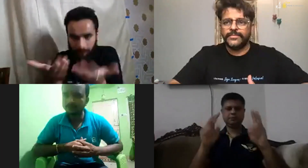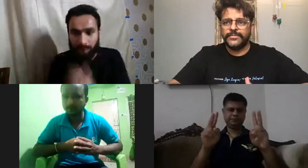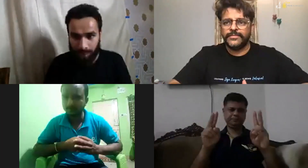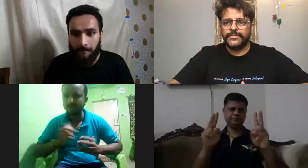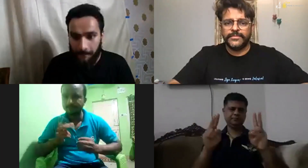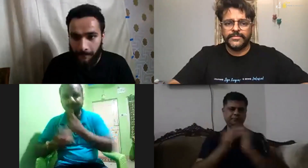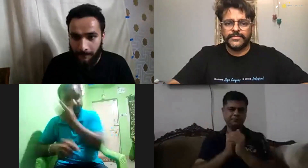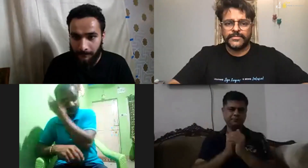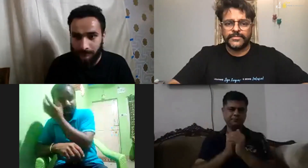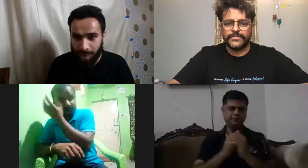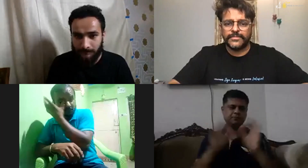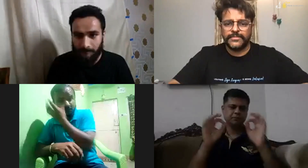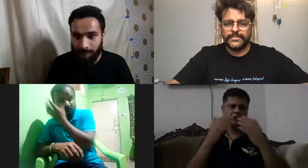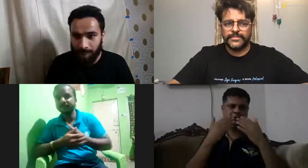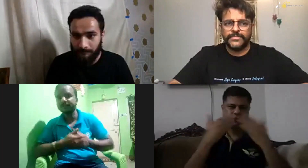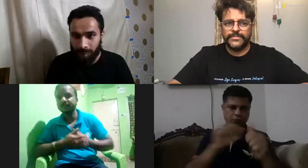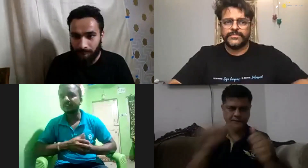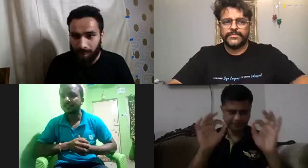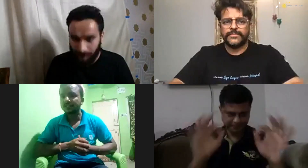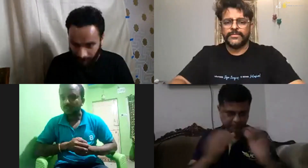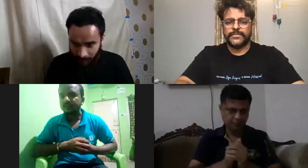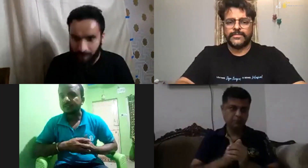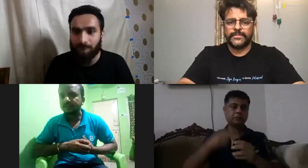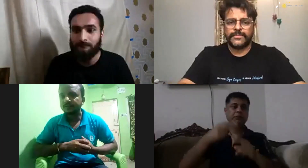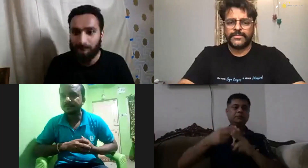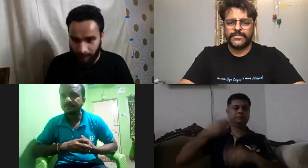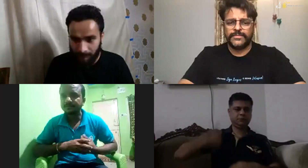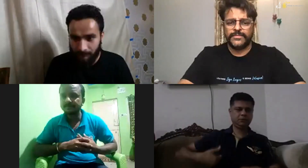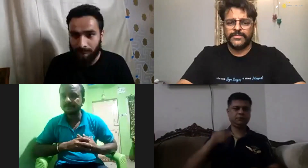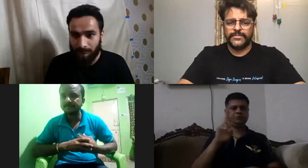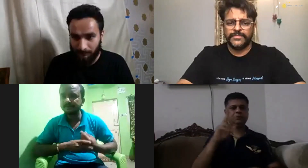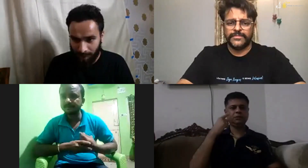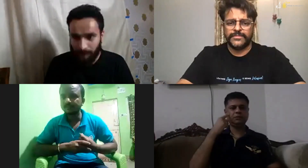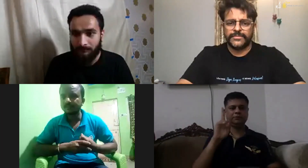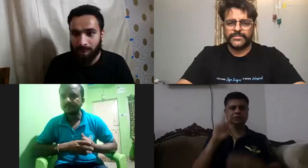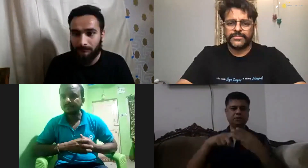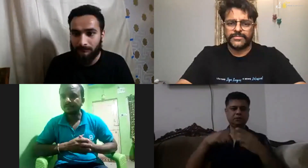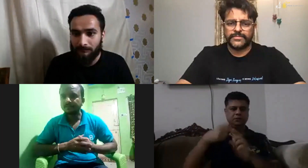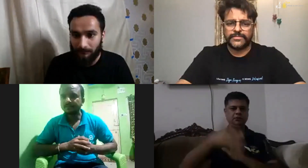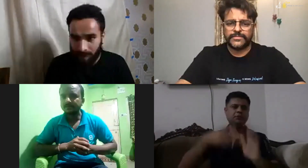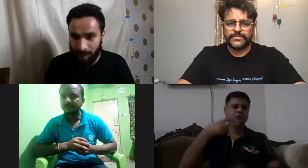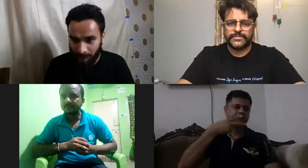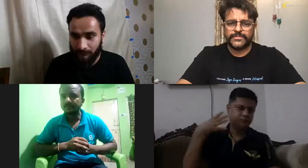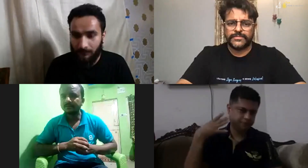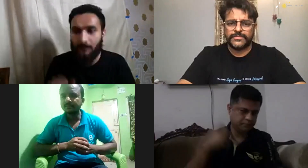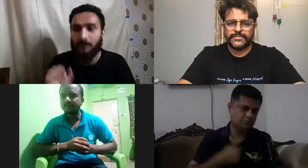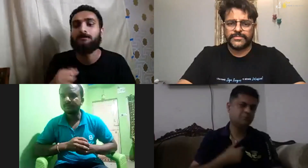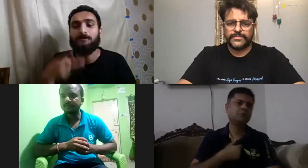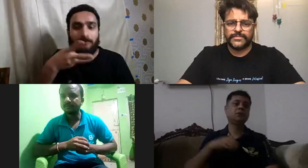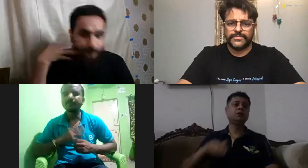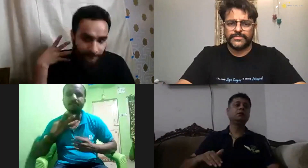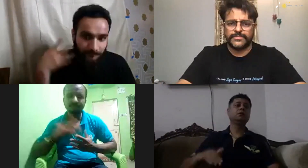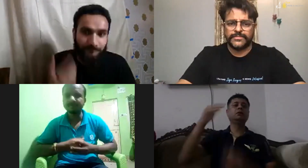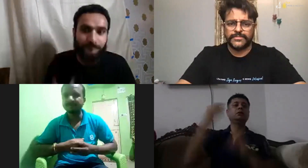sign name, the what kind of work you do? Yeah. Thank you all. My name is Vivek Vivek,